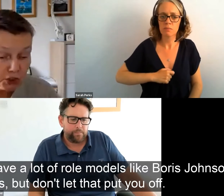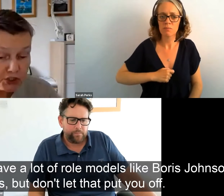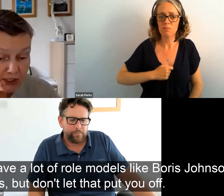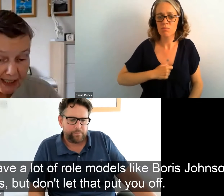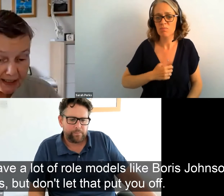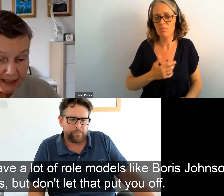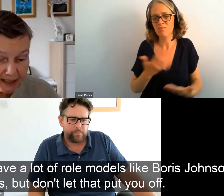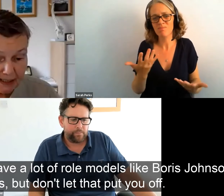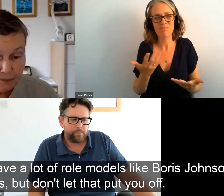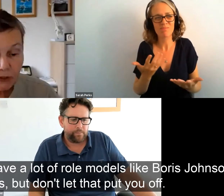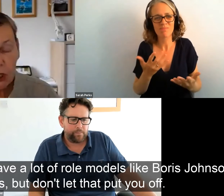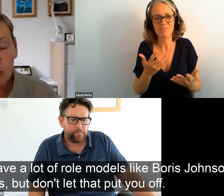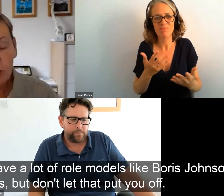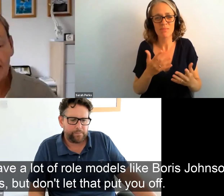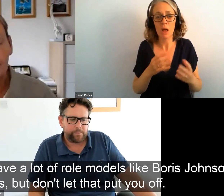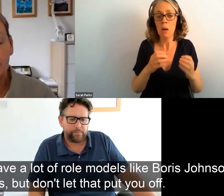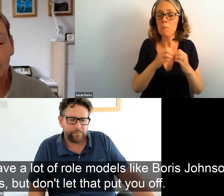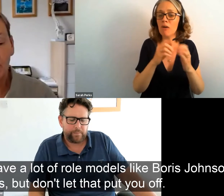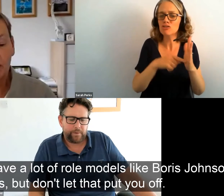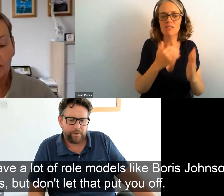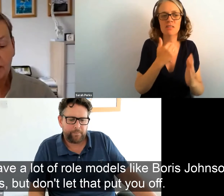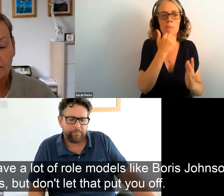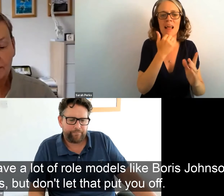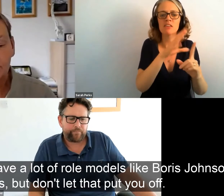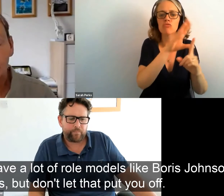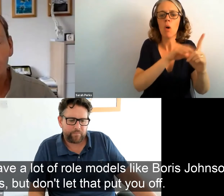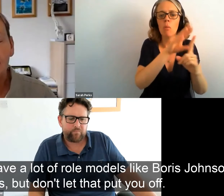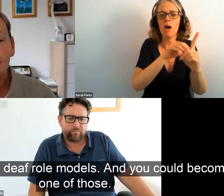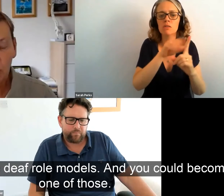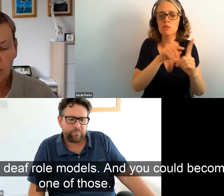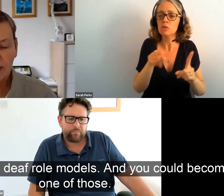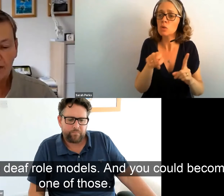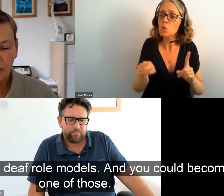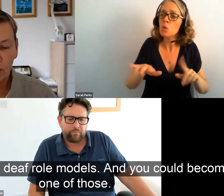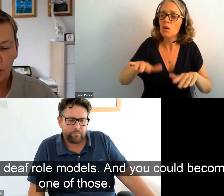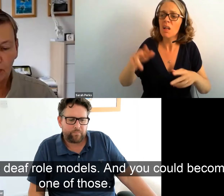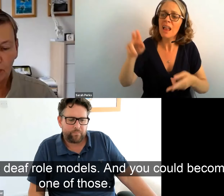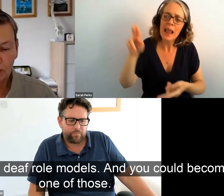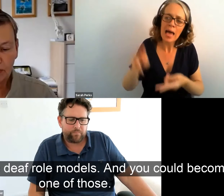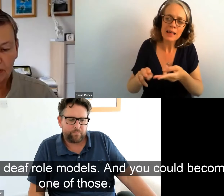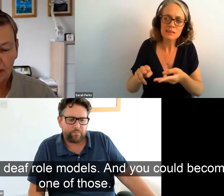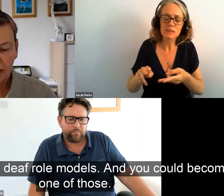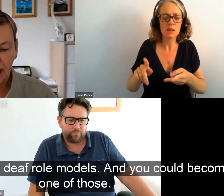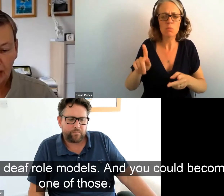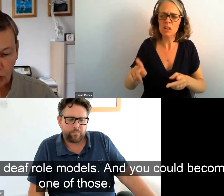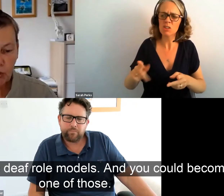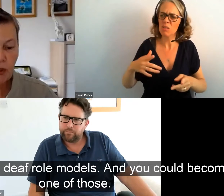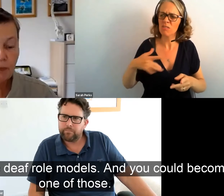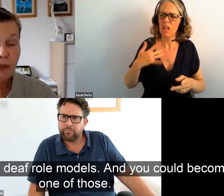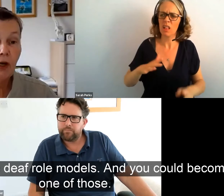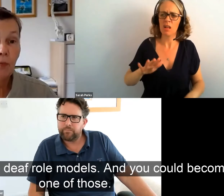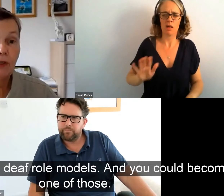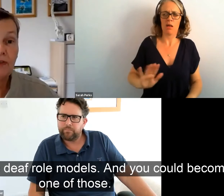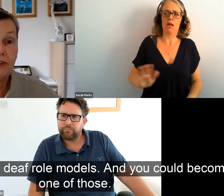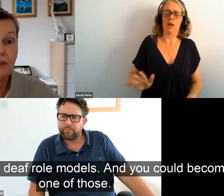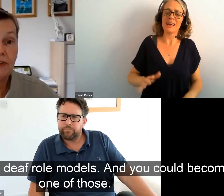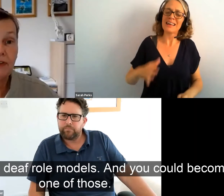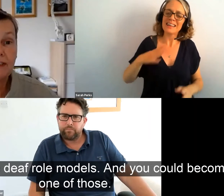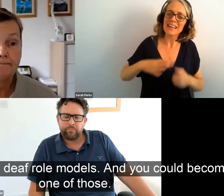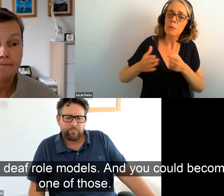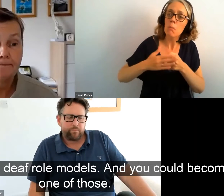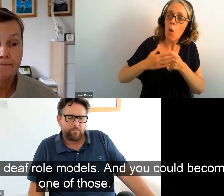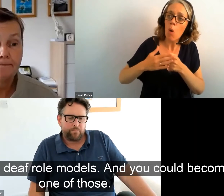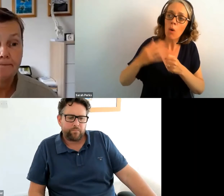models like Boris Johnson has, but don't let that put you off. We need more deaf role models, and you could become one of